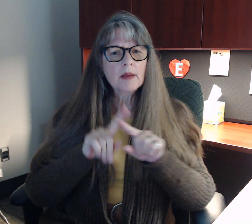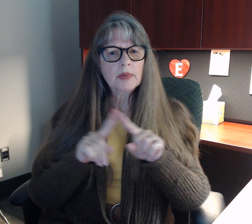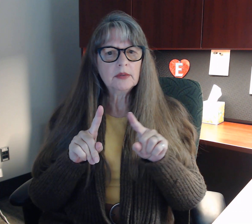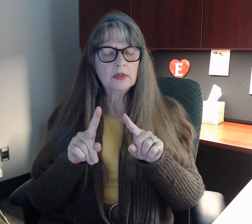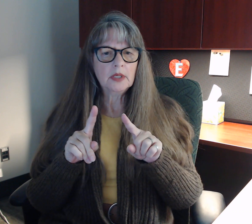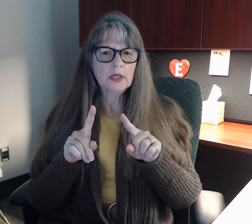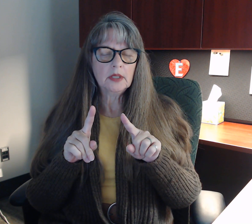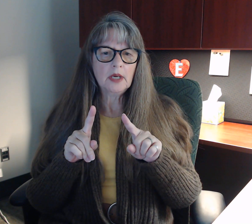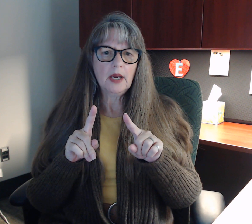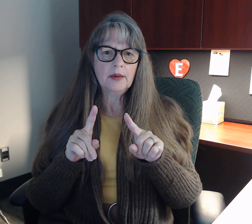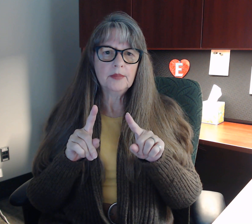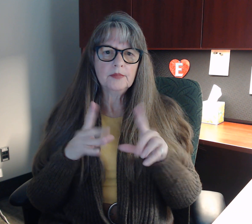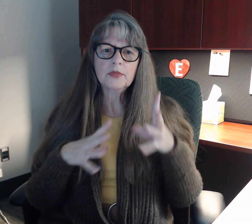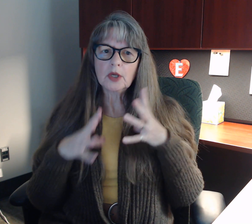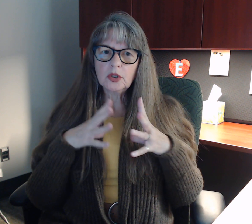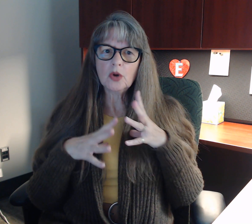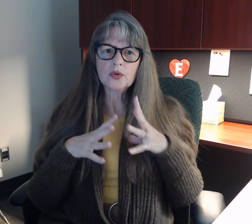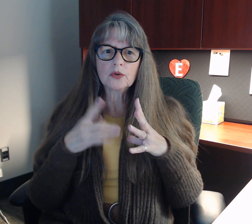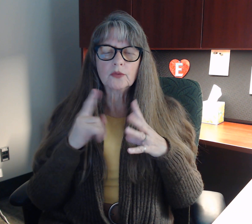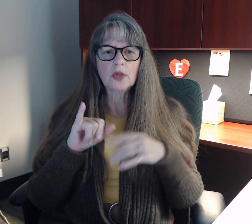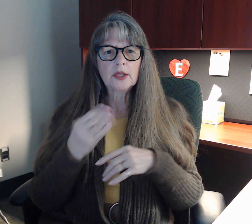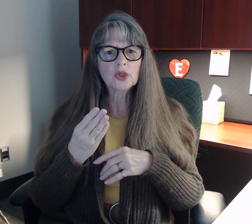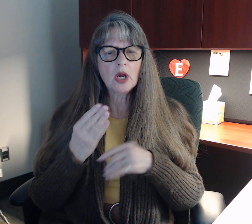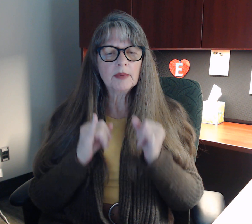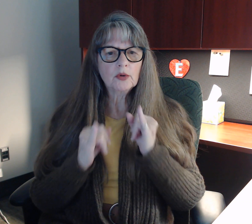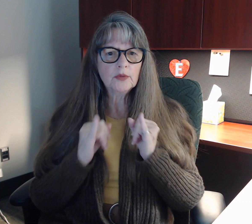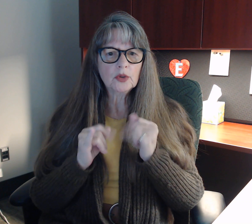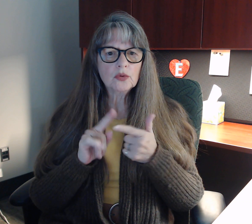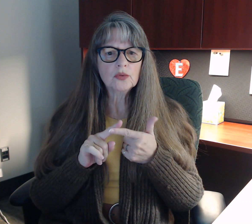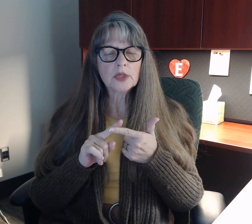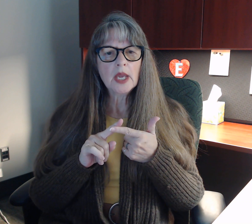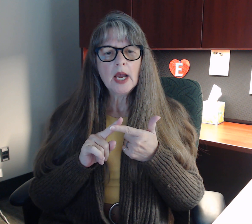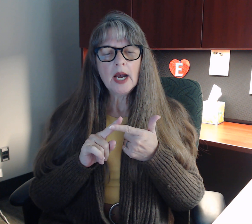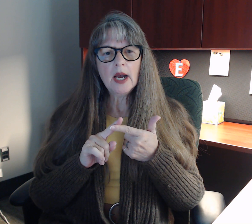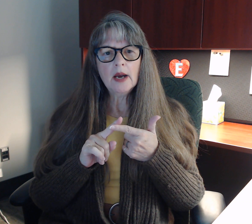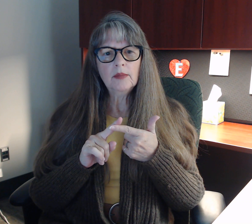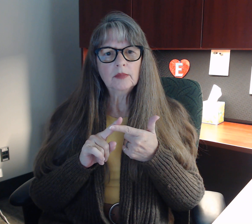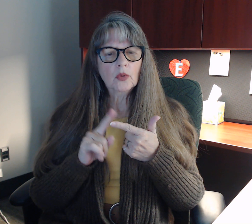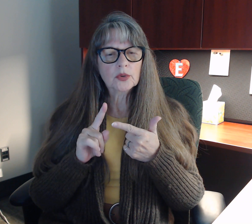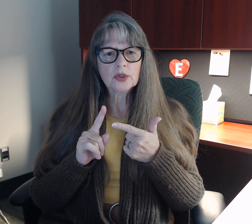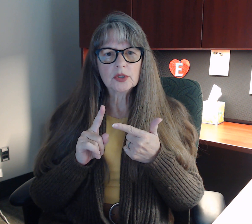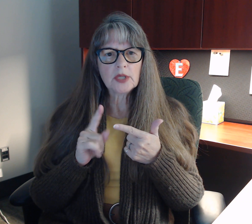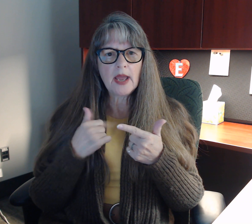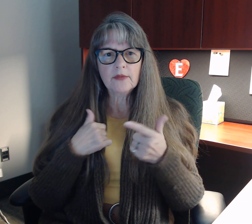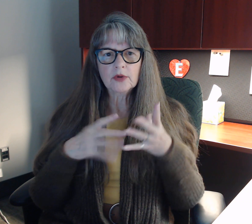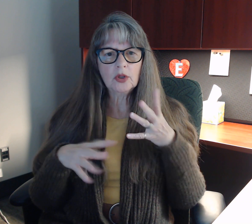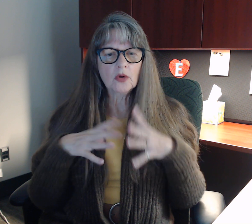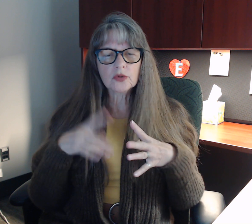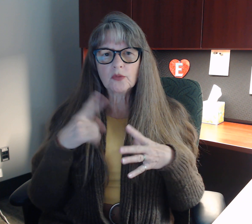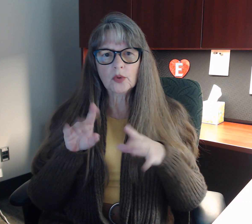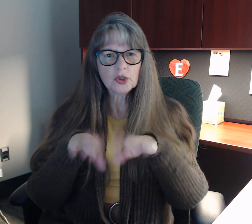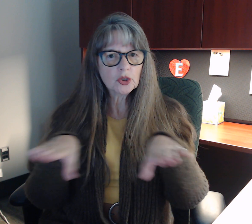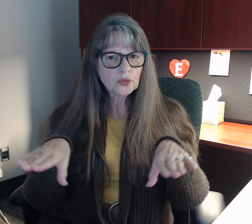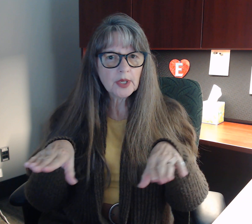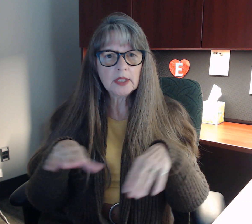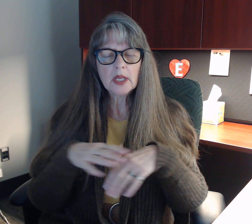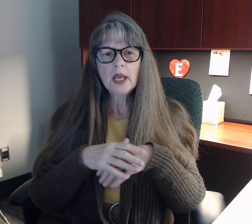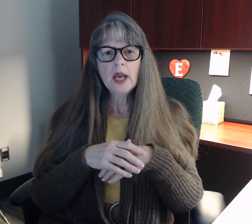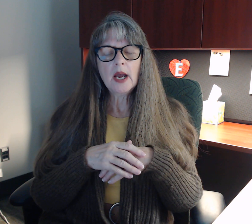but the clothes are for like job interviews or just to have clothes for children